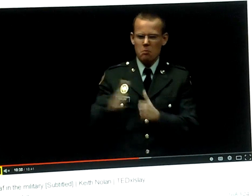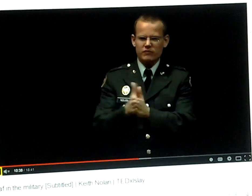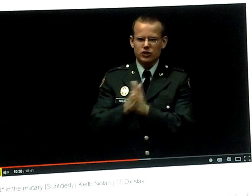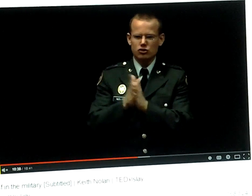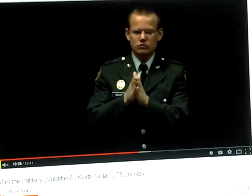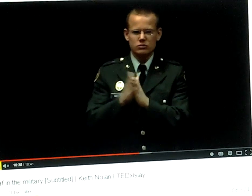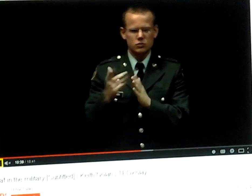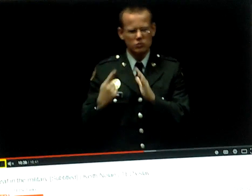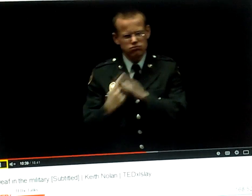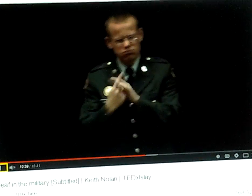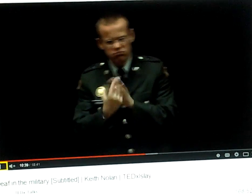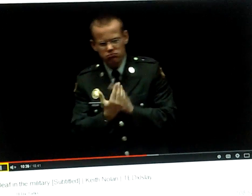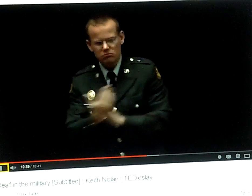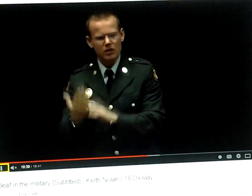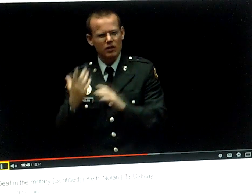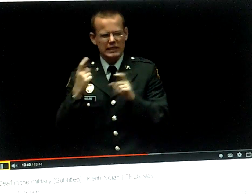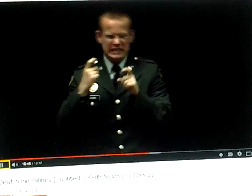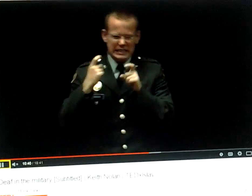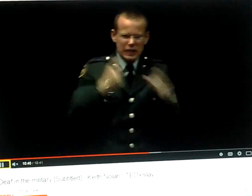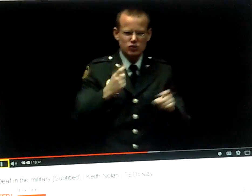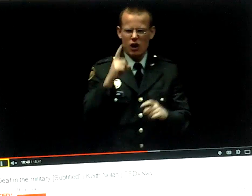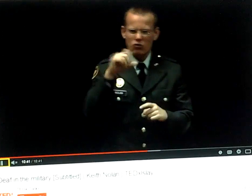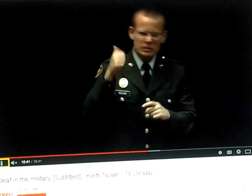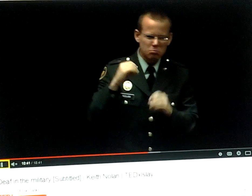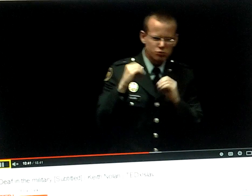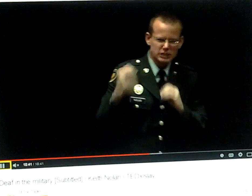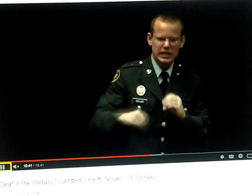said, oh, we have a uniform.